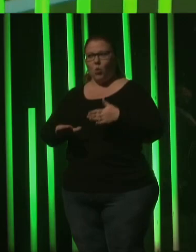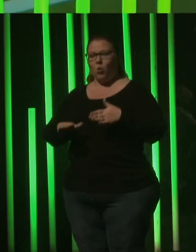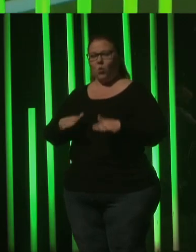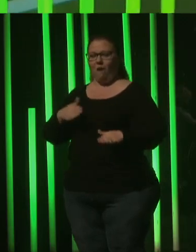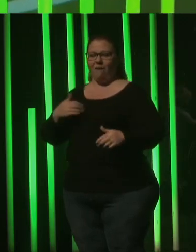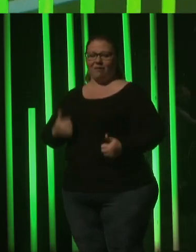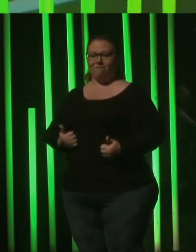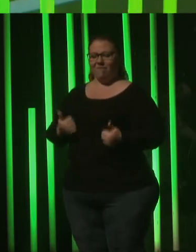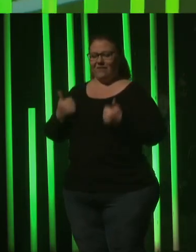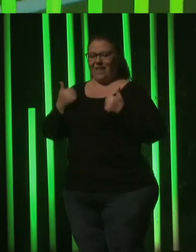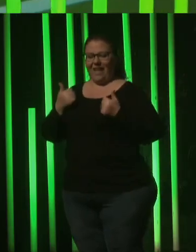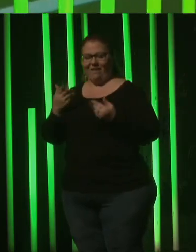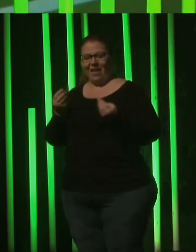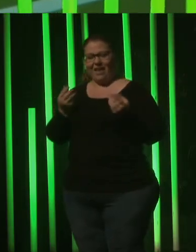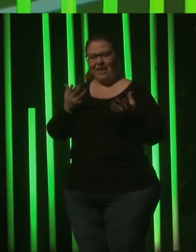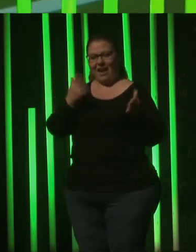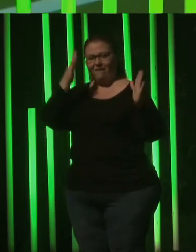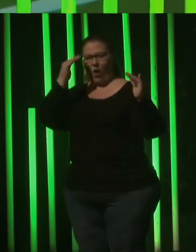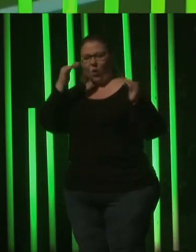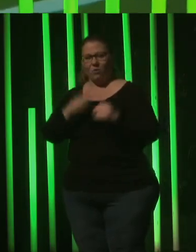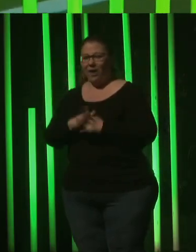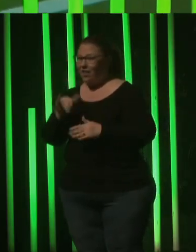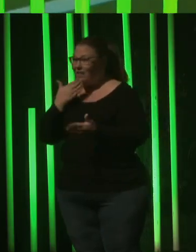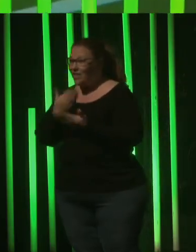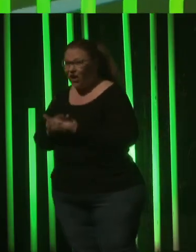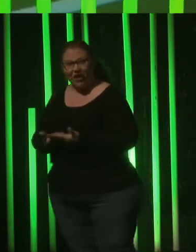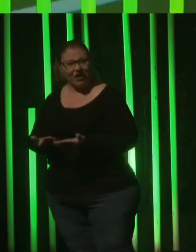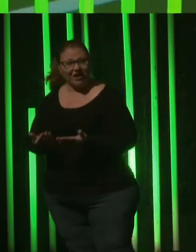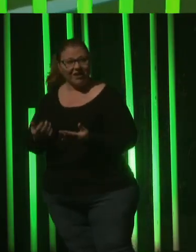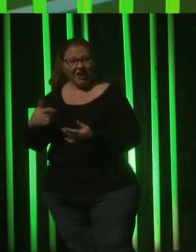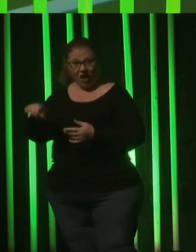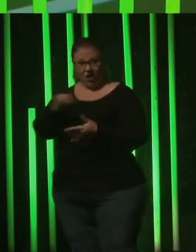minister hope. Isn't that good? Yeah,